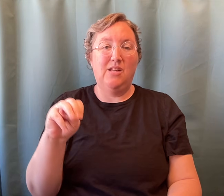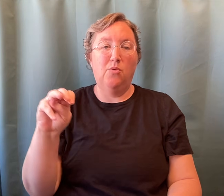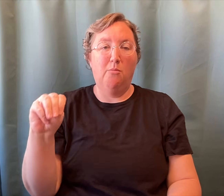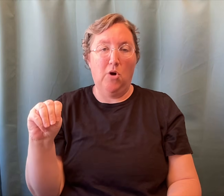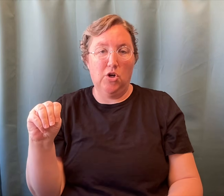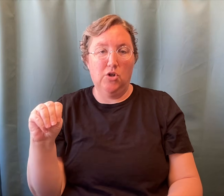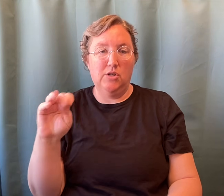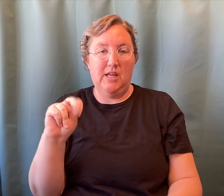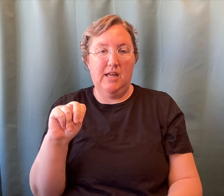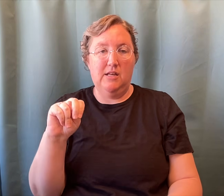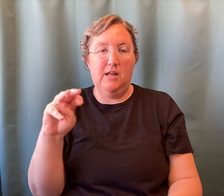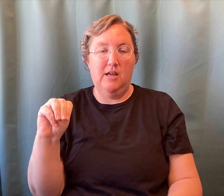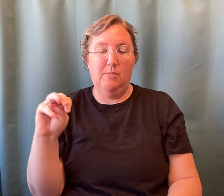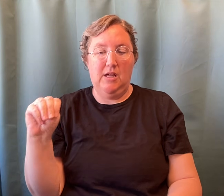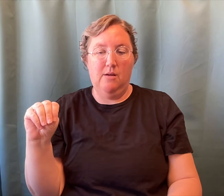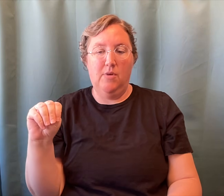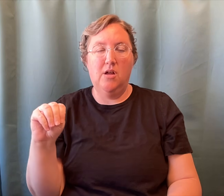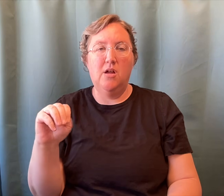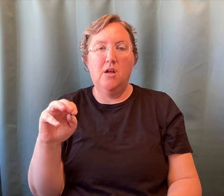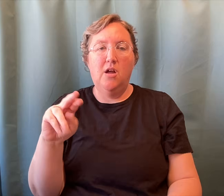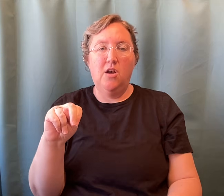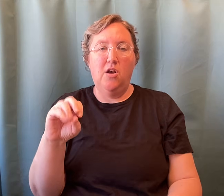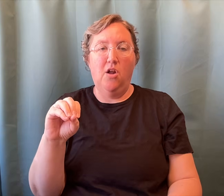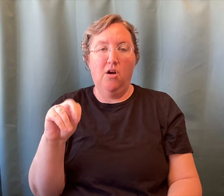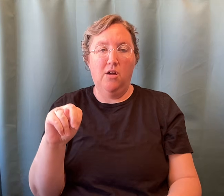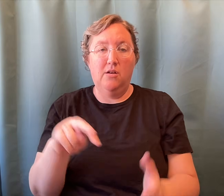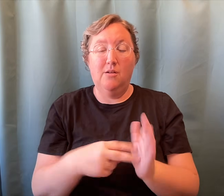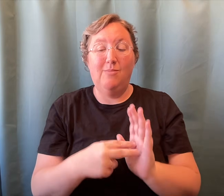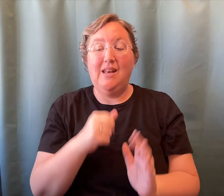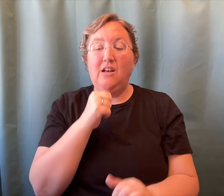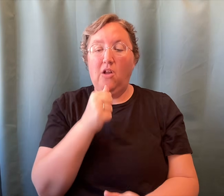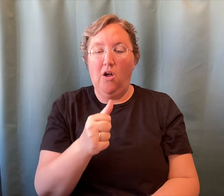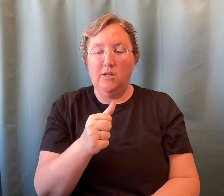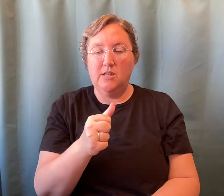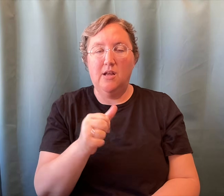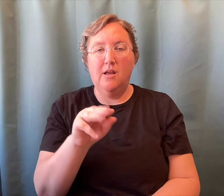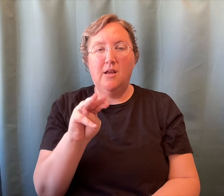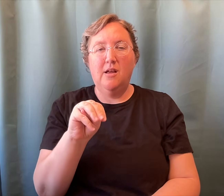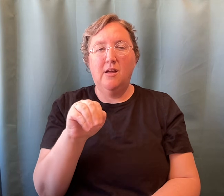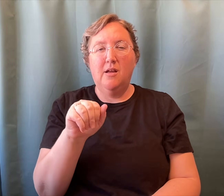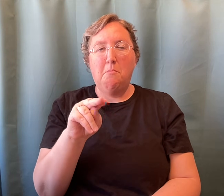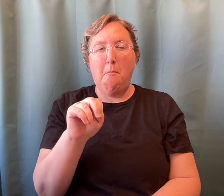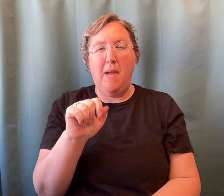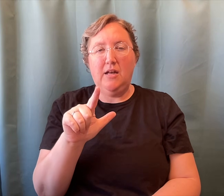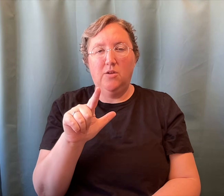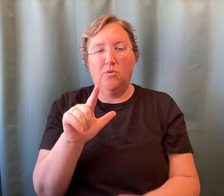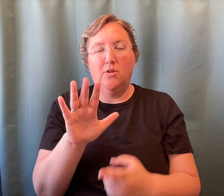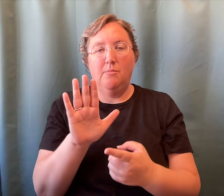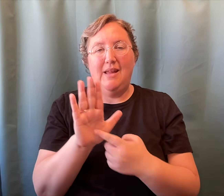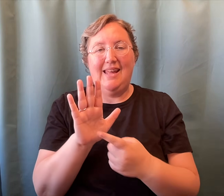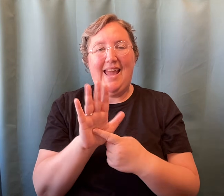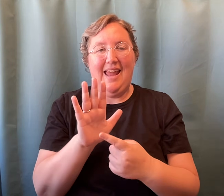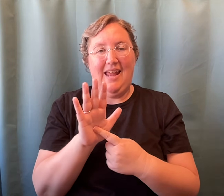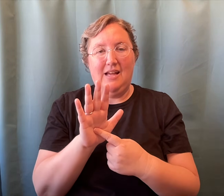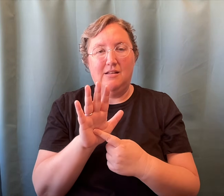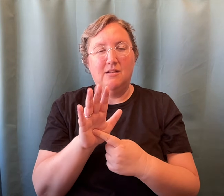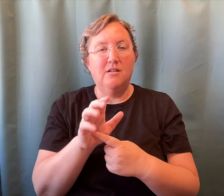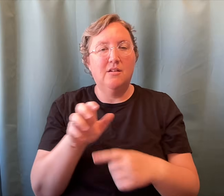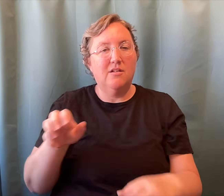non-manual markers, NMM. Non meaning not. Manual meaning hand. Like